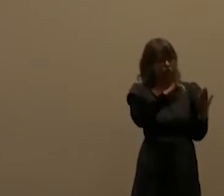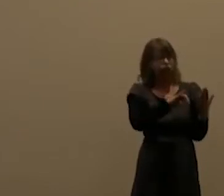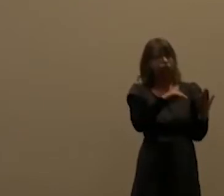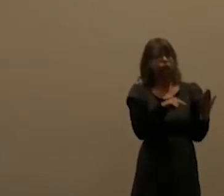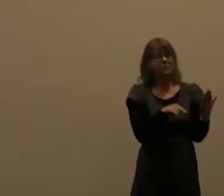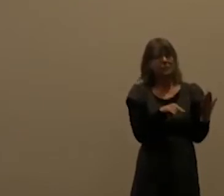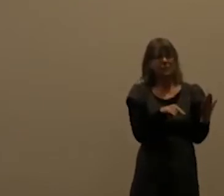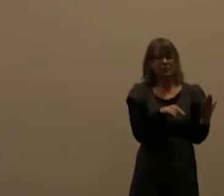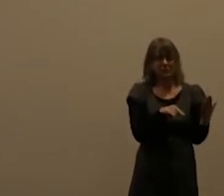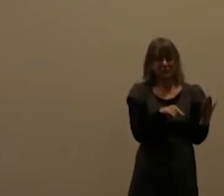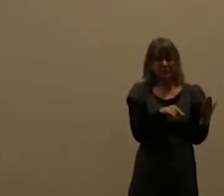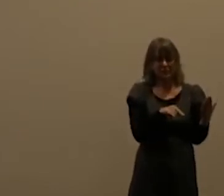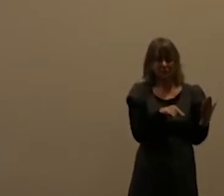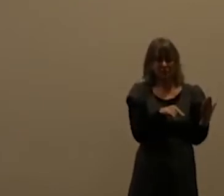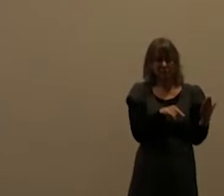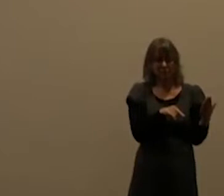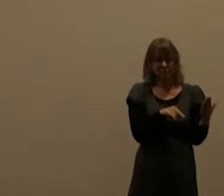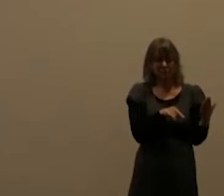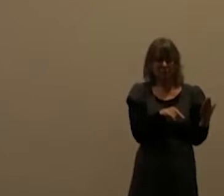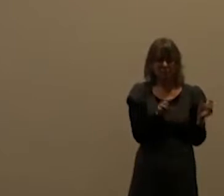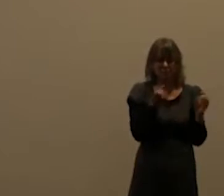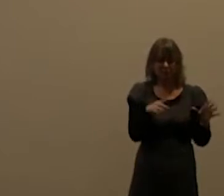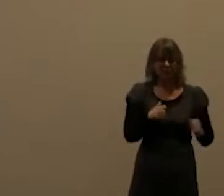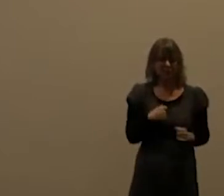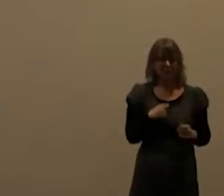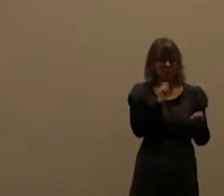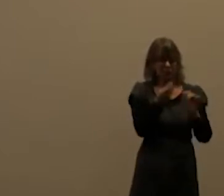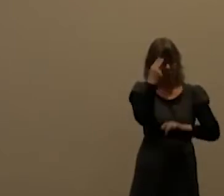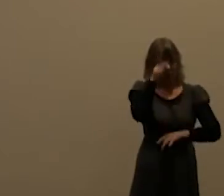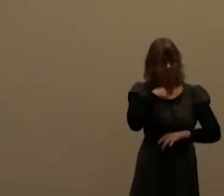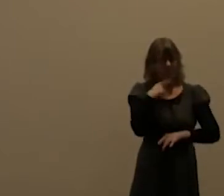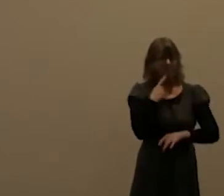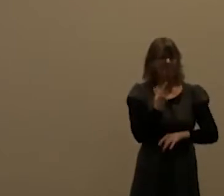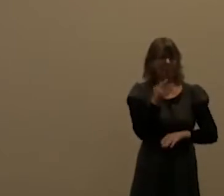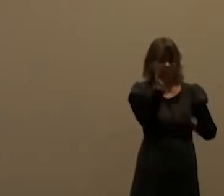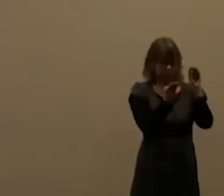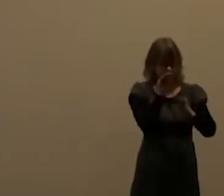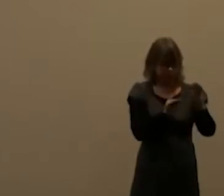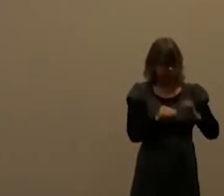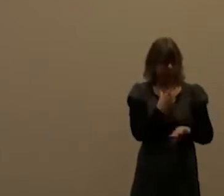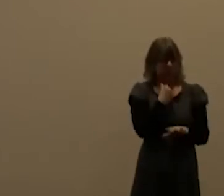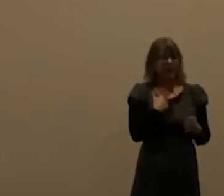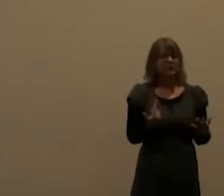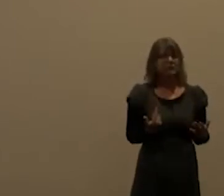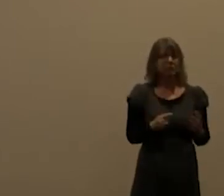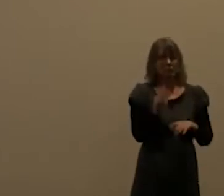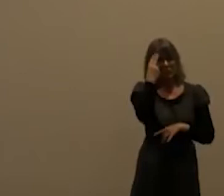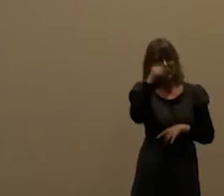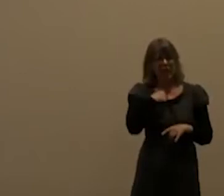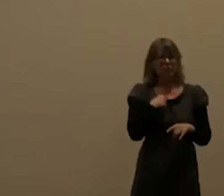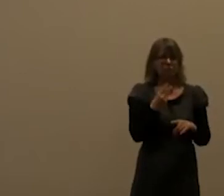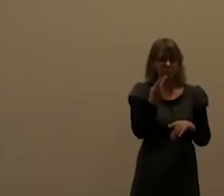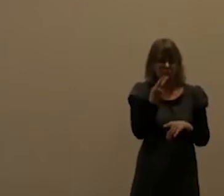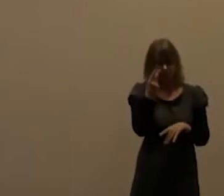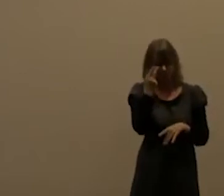cool. And all right, so there we go. So just rename that, and then we can fill that out. First name, last name, and all that